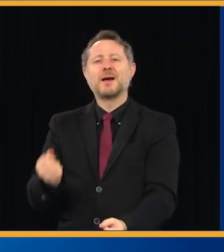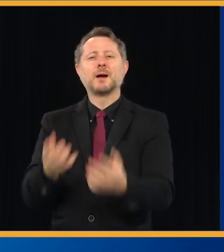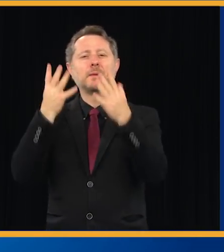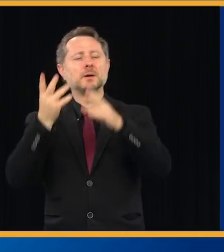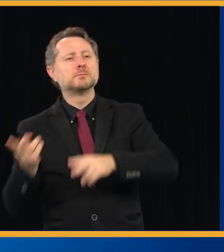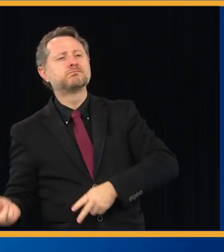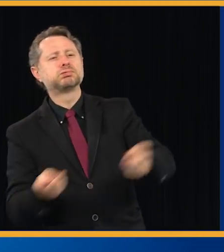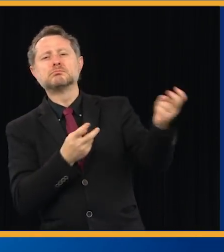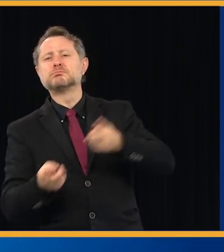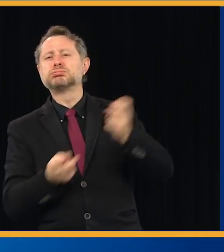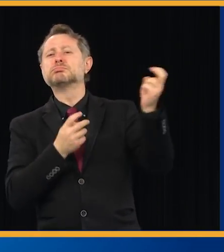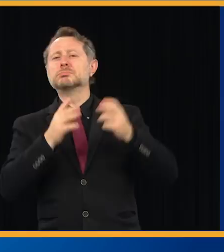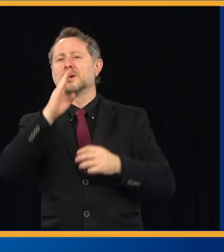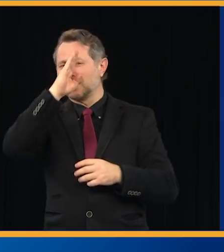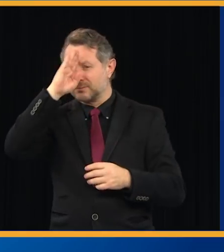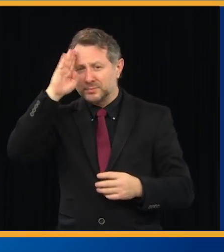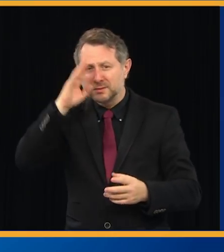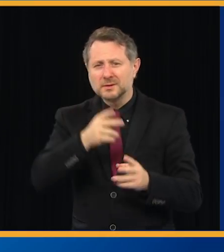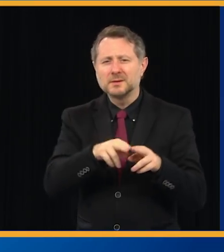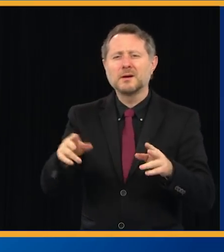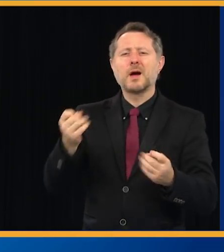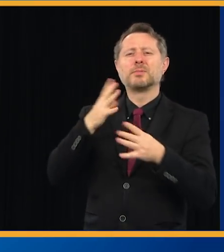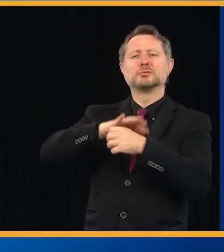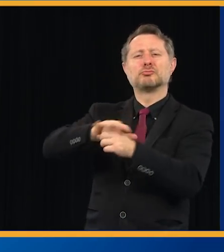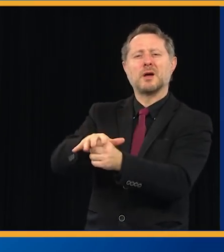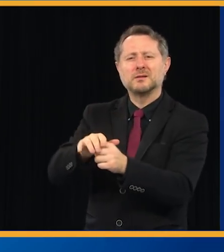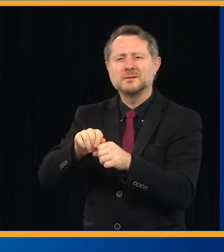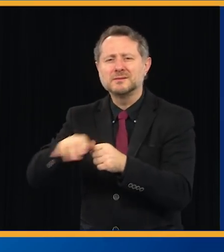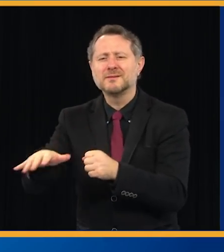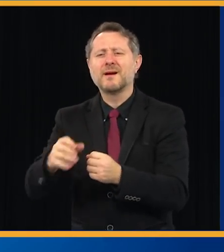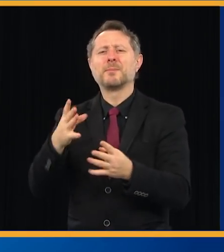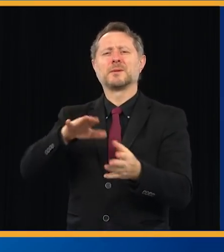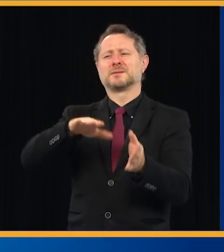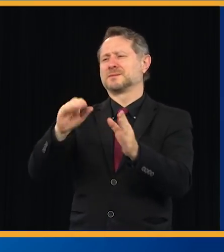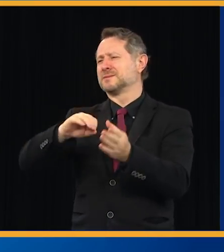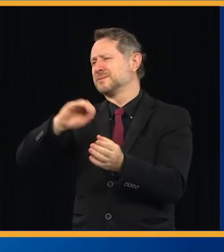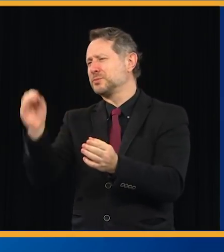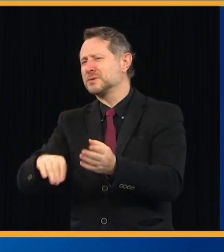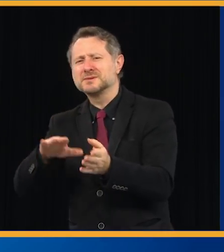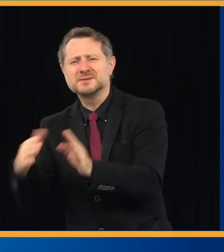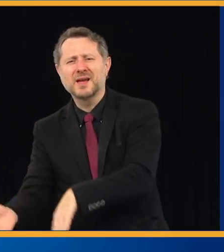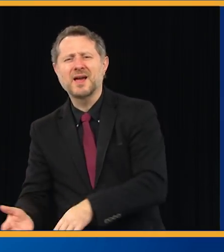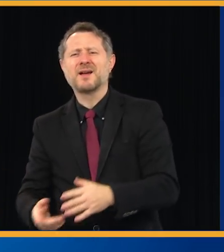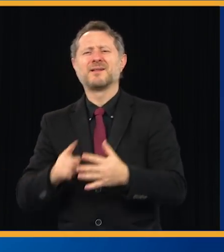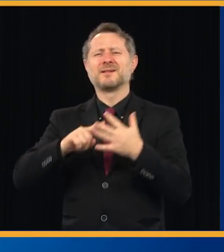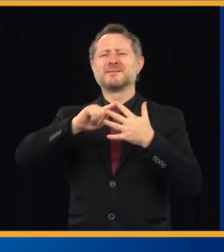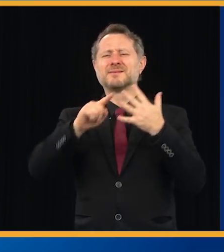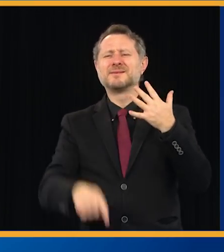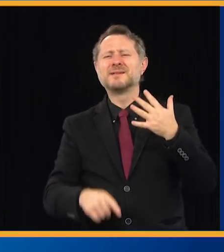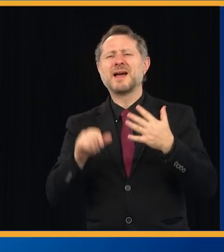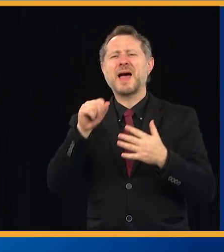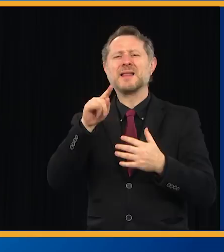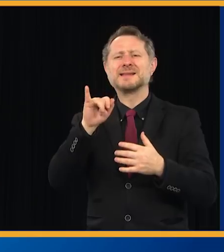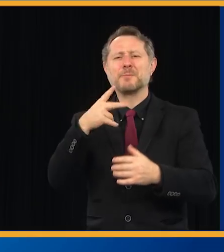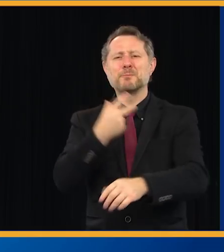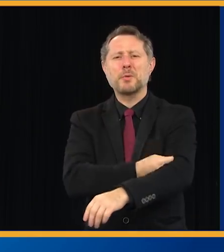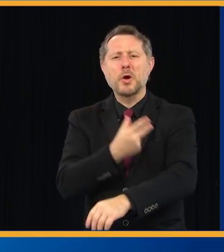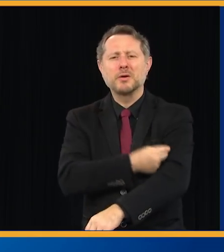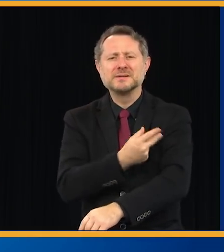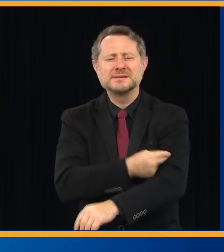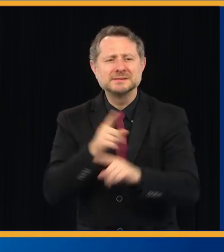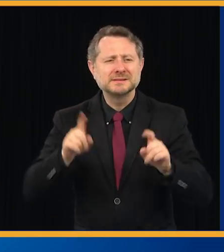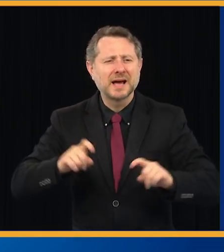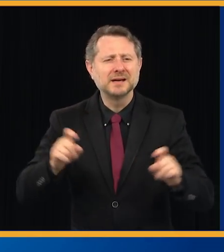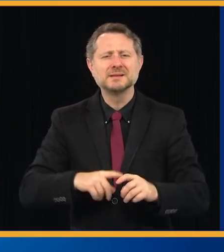of deaths, the percentage of hospital capacity, the percentage that you're finding on antibody tests, the percentage you're finding on